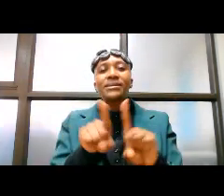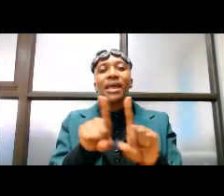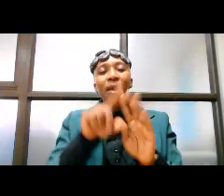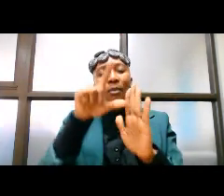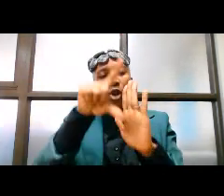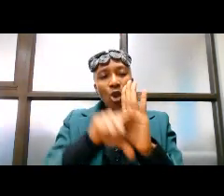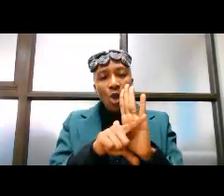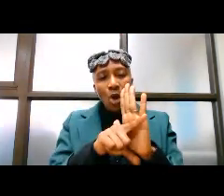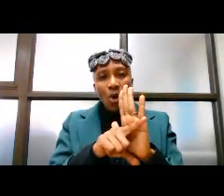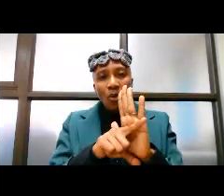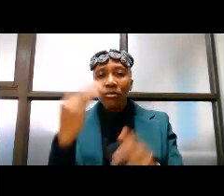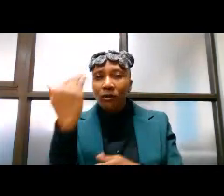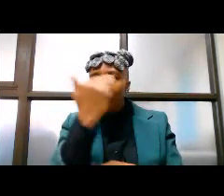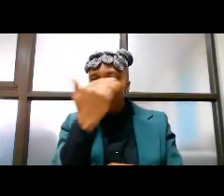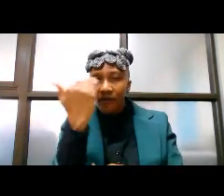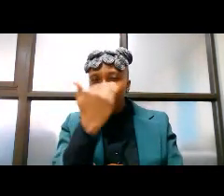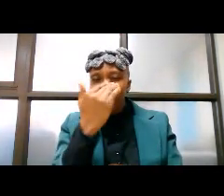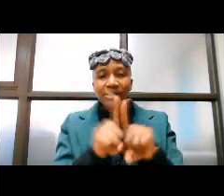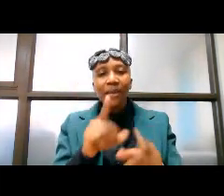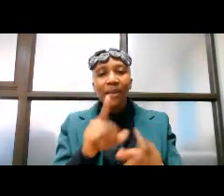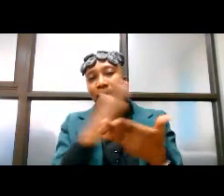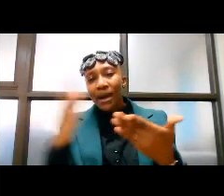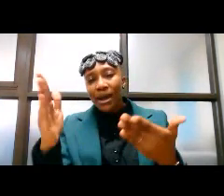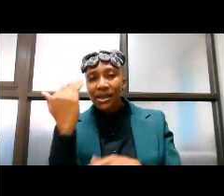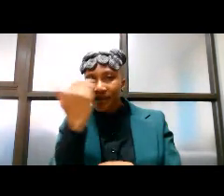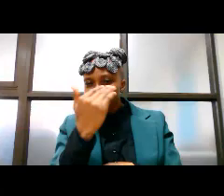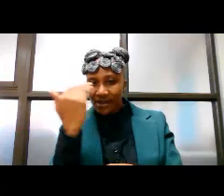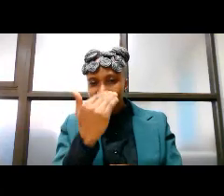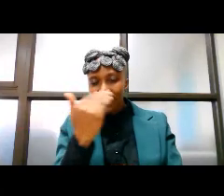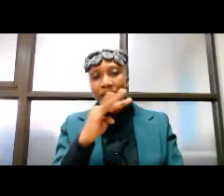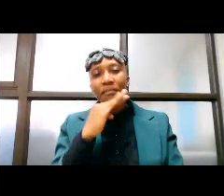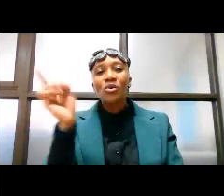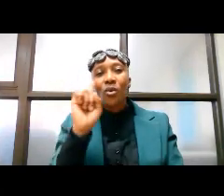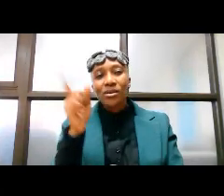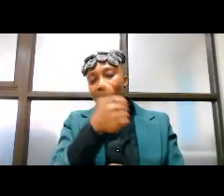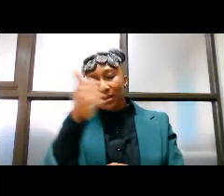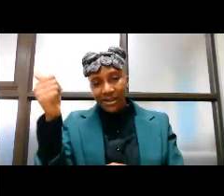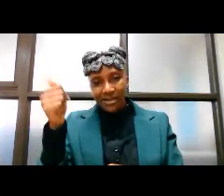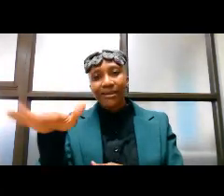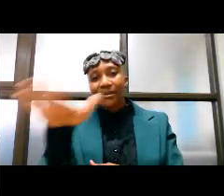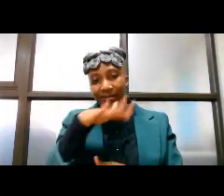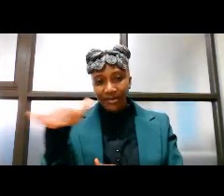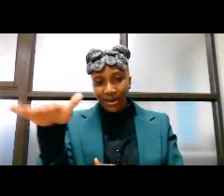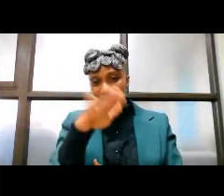a spectrum and encompasses anything in having